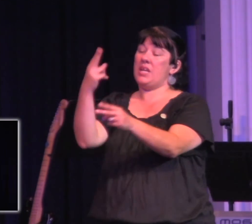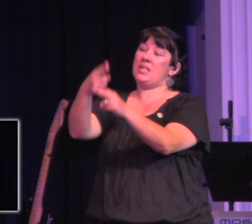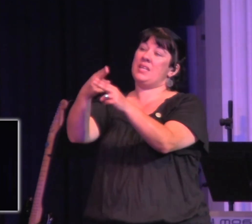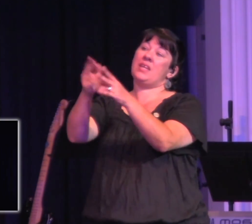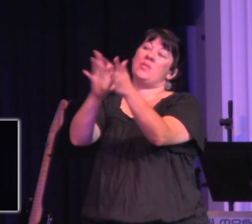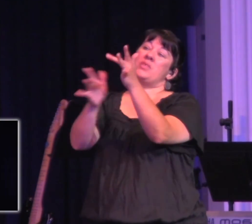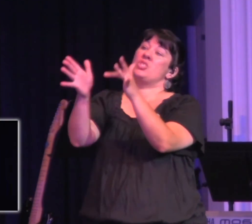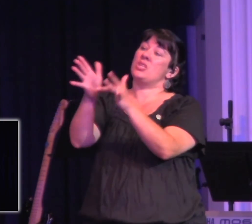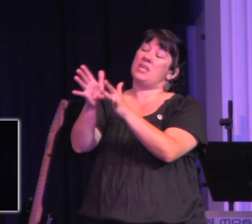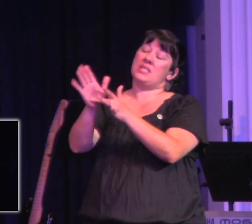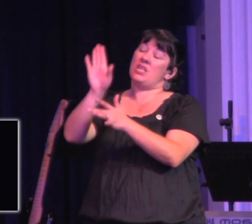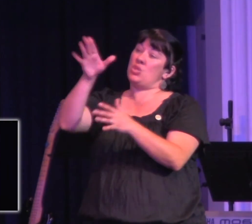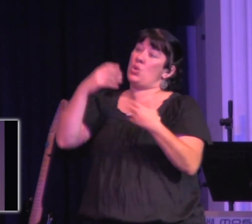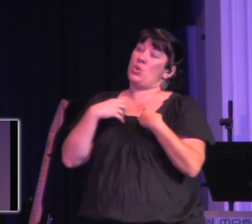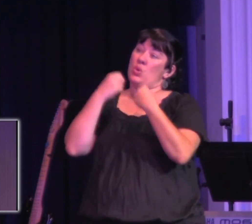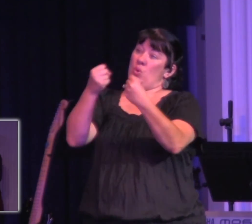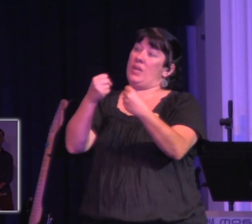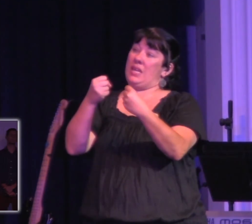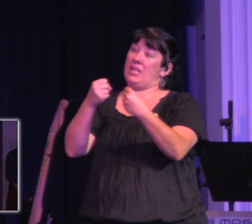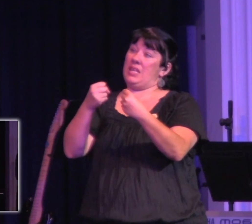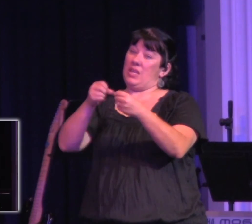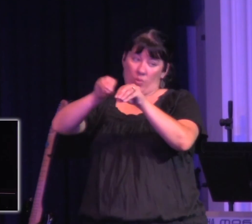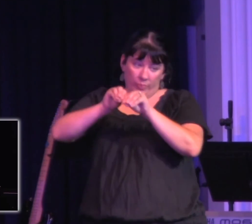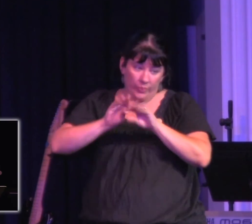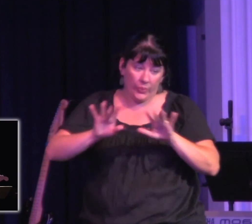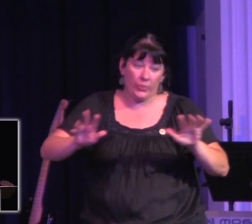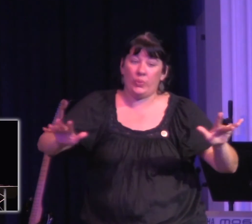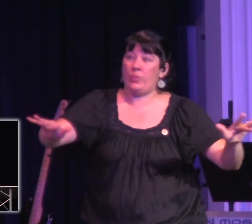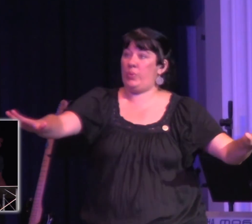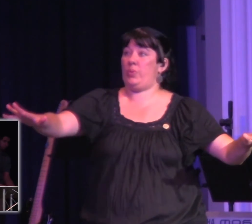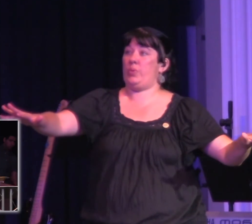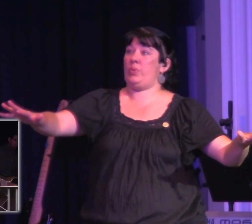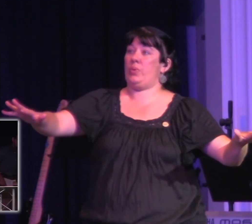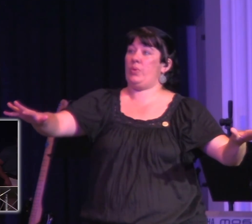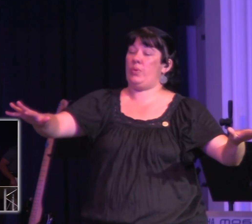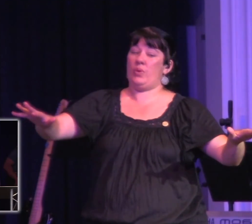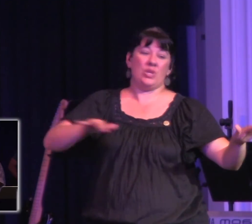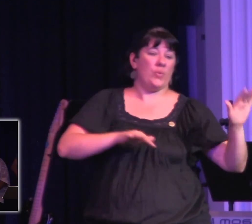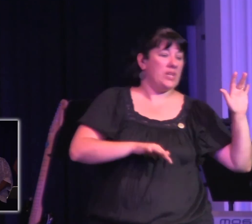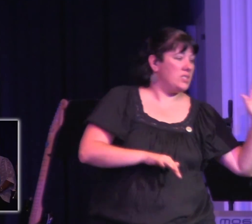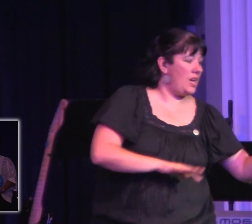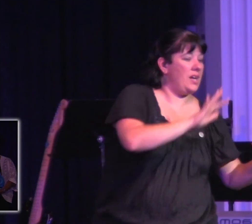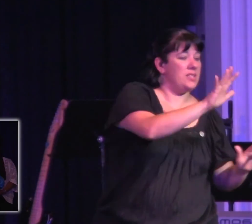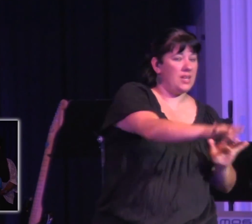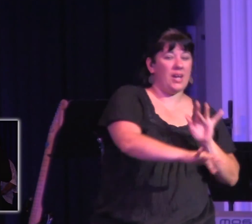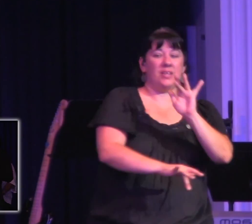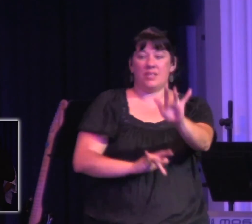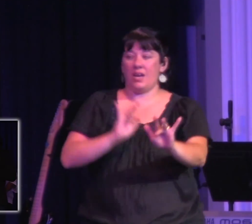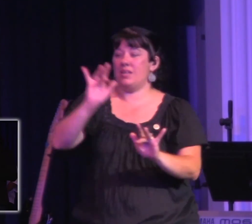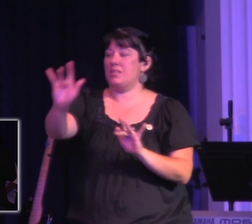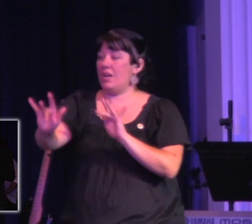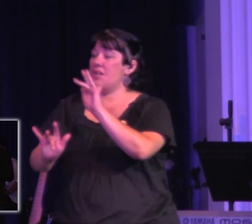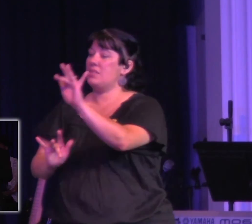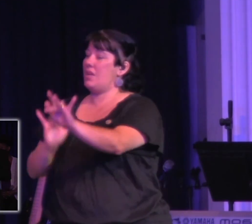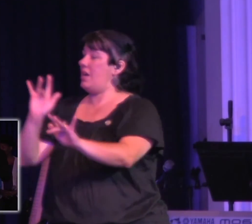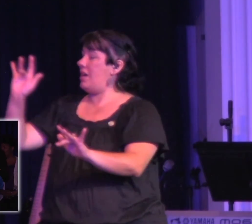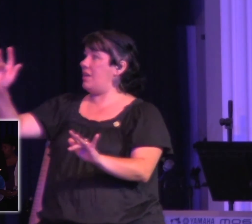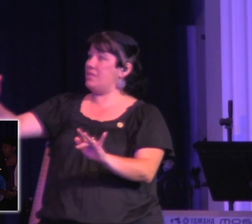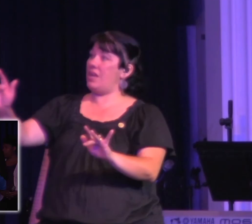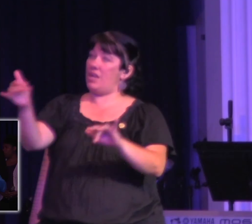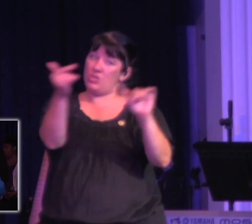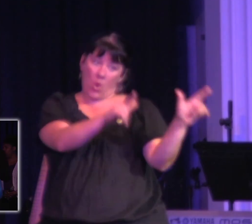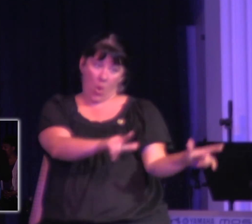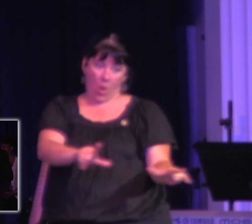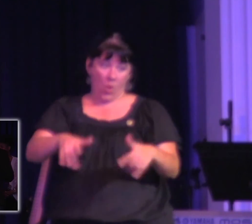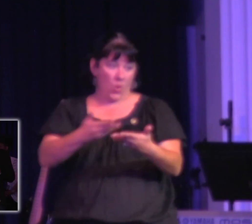healing power, that you would release your healing hand, that Lord, you would just touch every heart and touch every life that's in this room